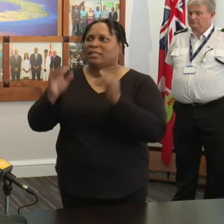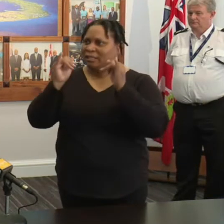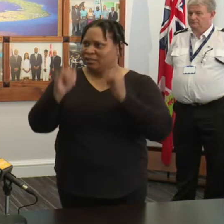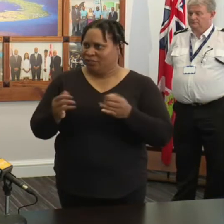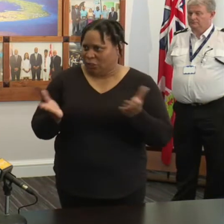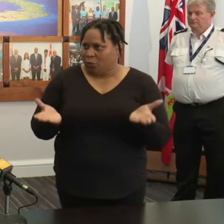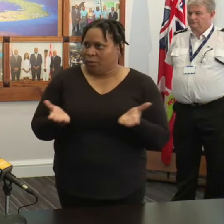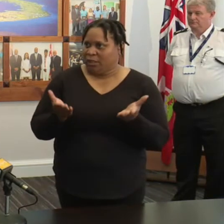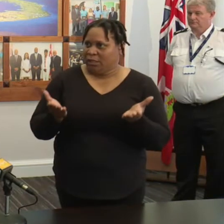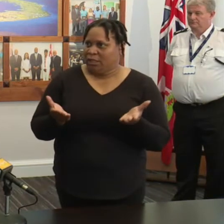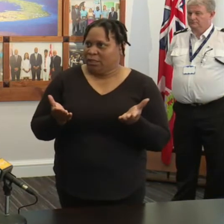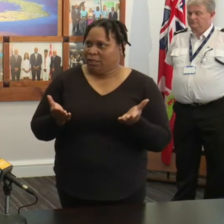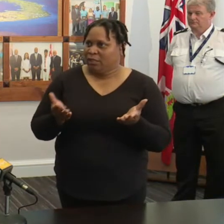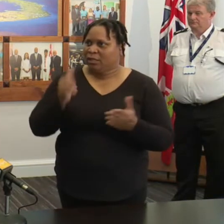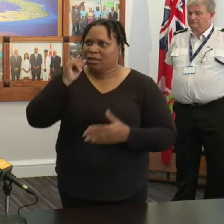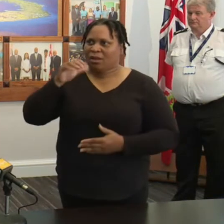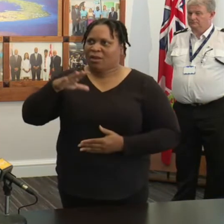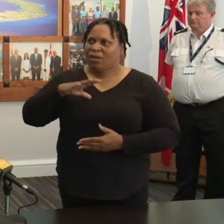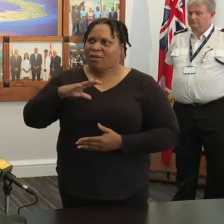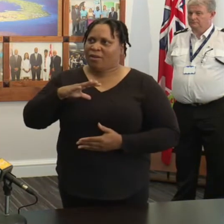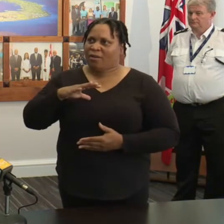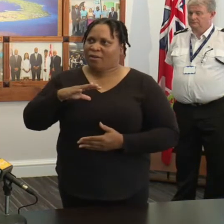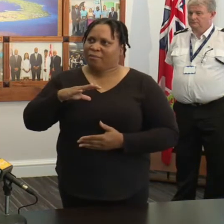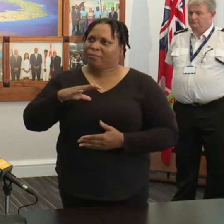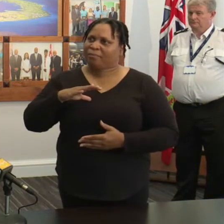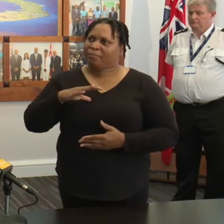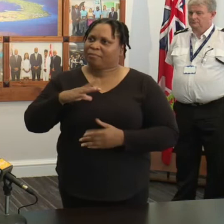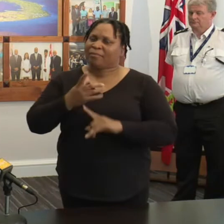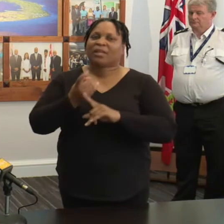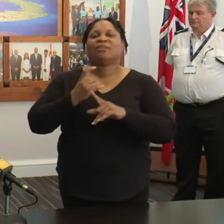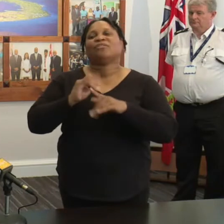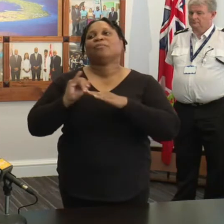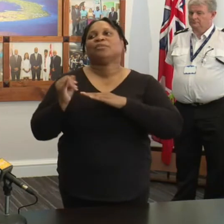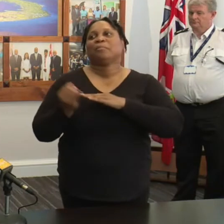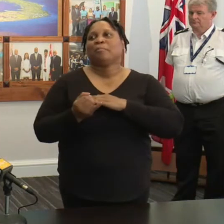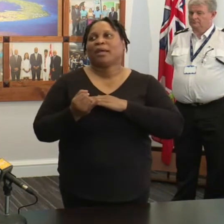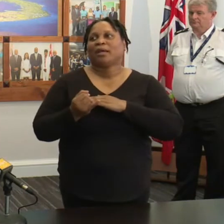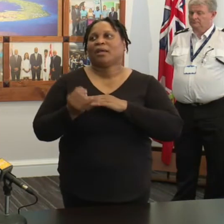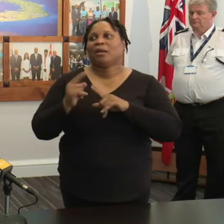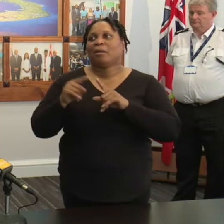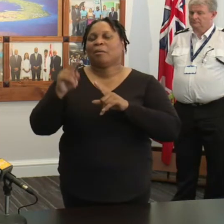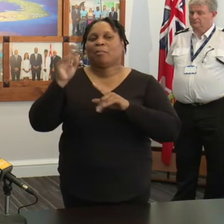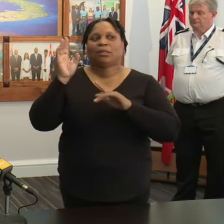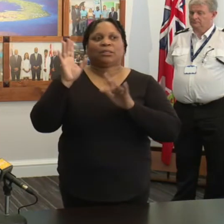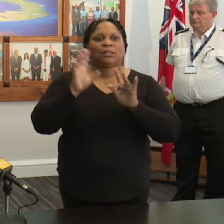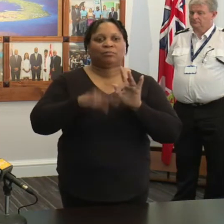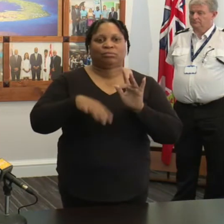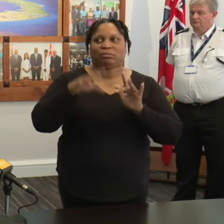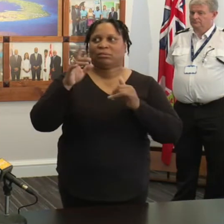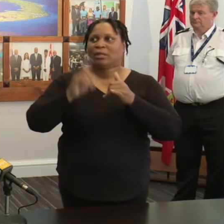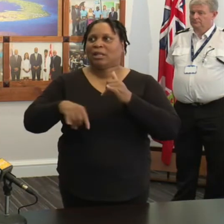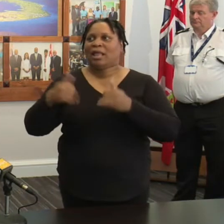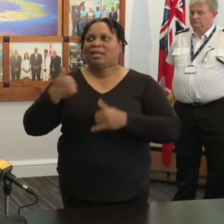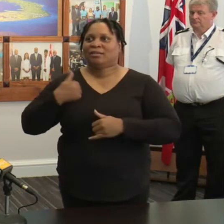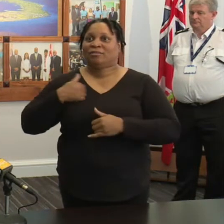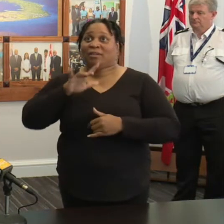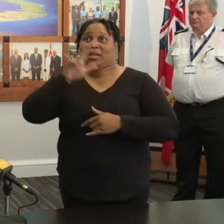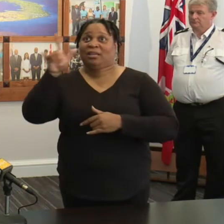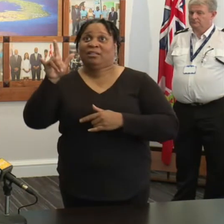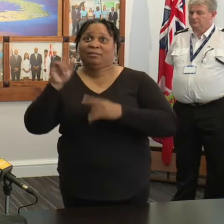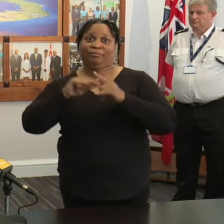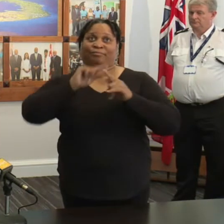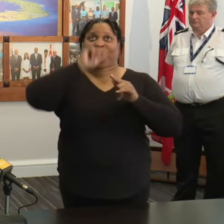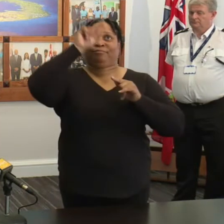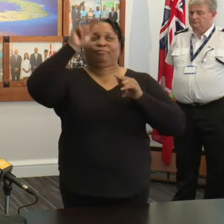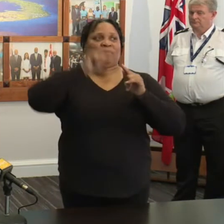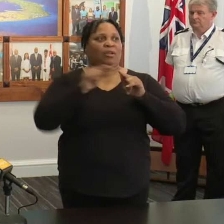that's a female that's stuck. She's from Jamaica, but supposedly she missed that last flight to go to Canada to Jamaica. As a matter